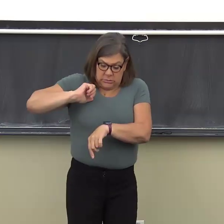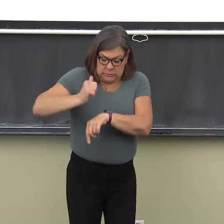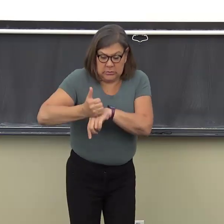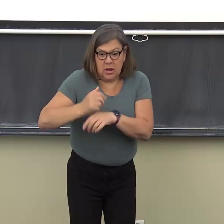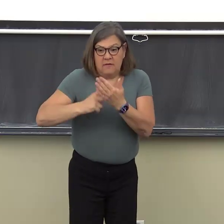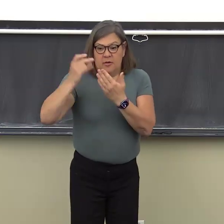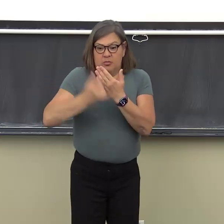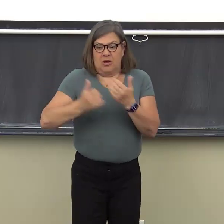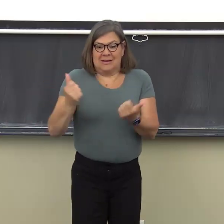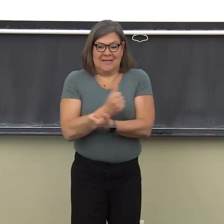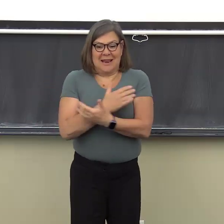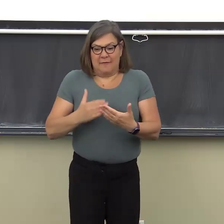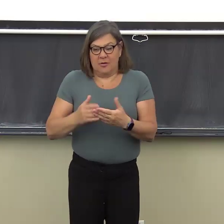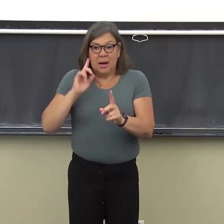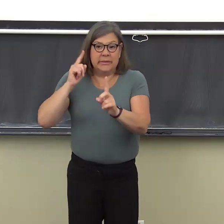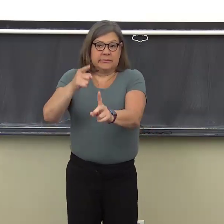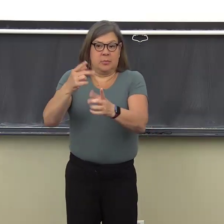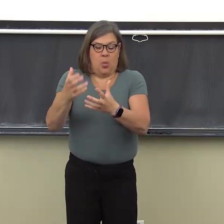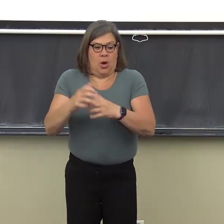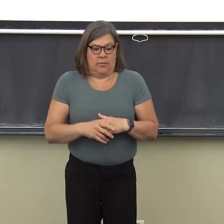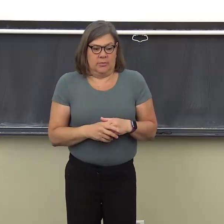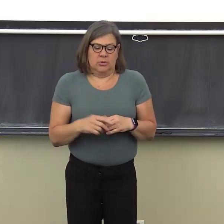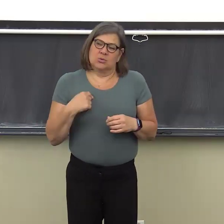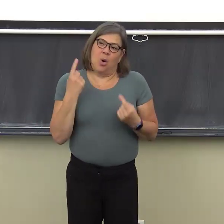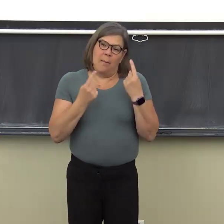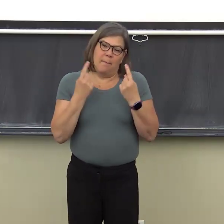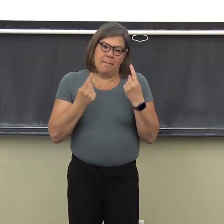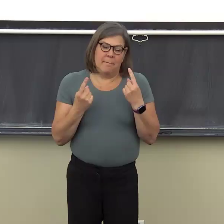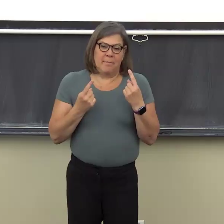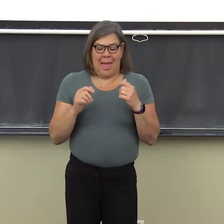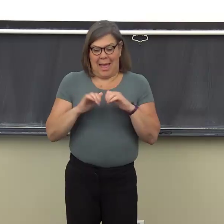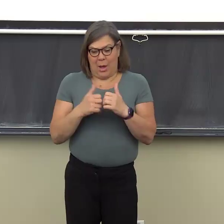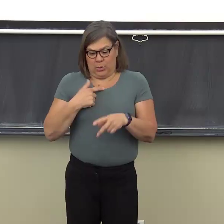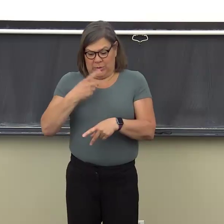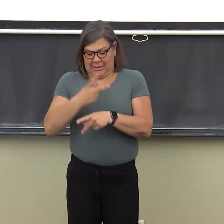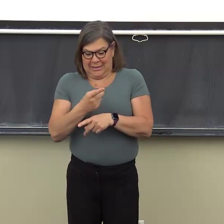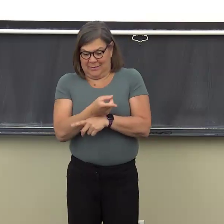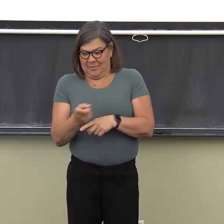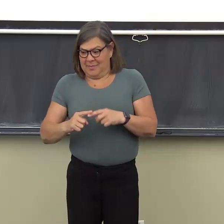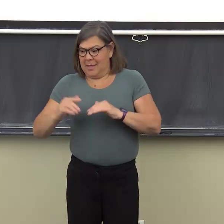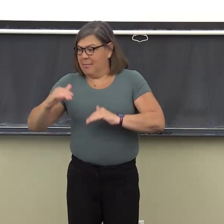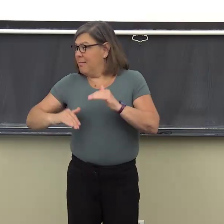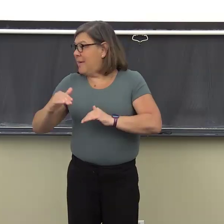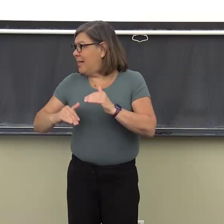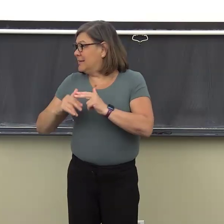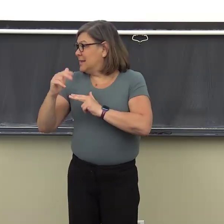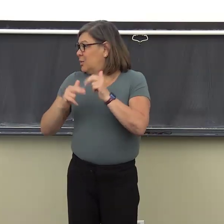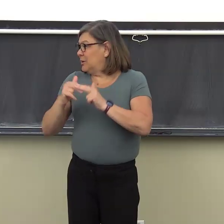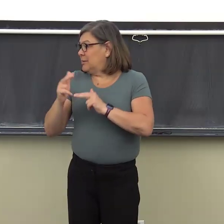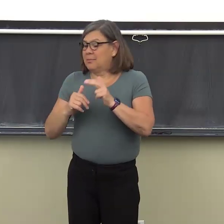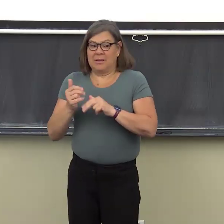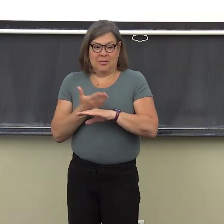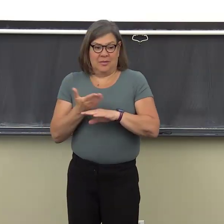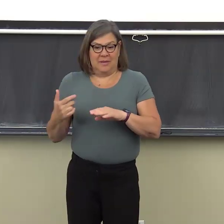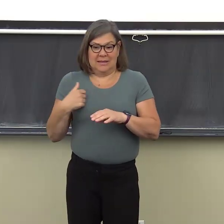that everyone's arcing toward. And so I'm always thinking, how do we hold these things in balance, that we're building the things that we